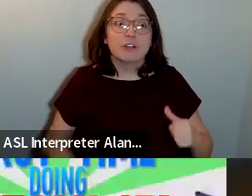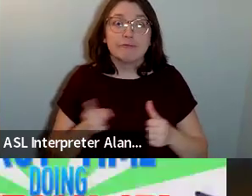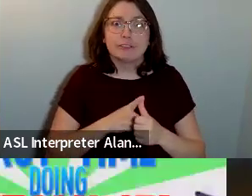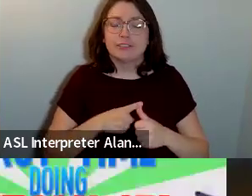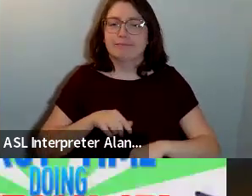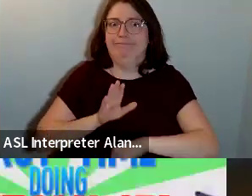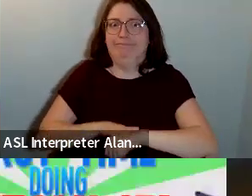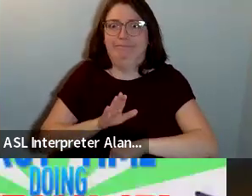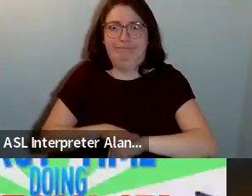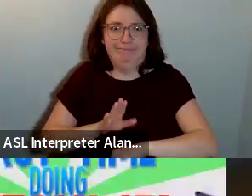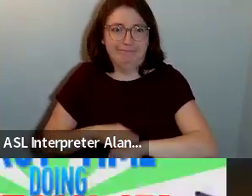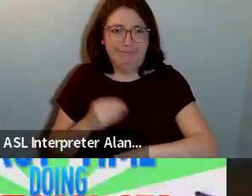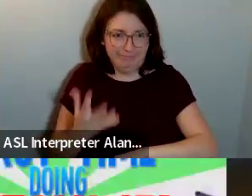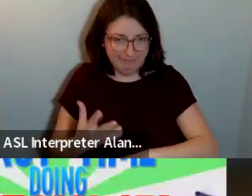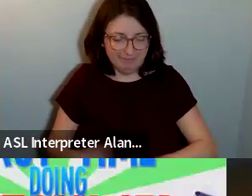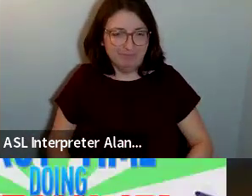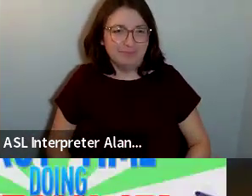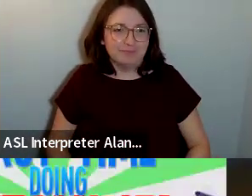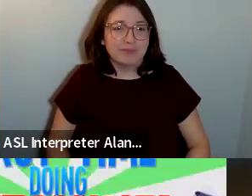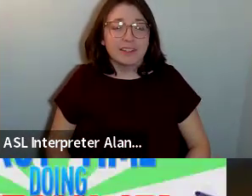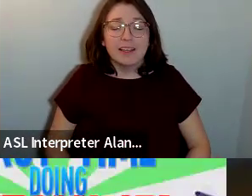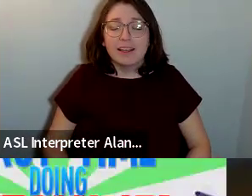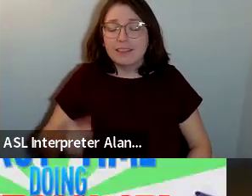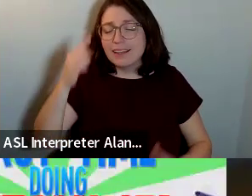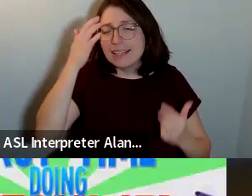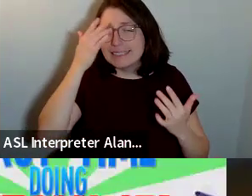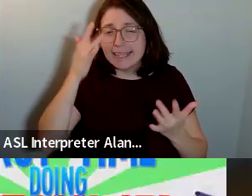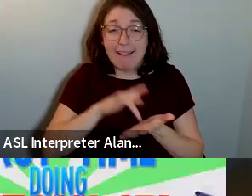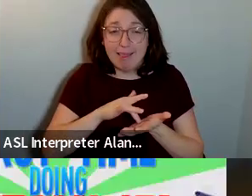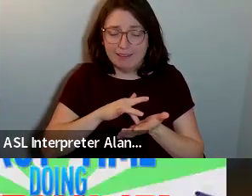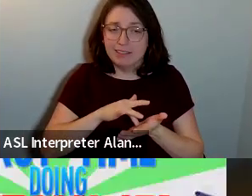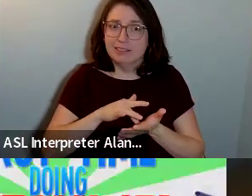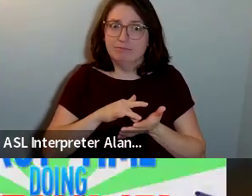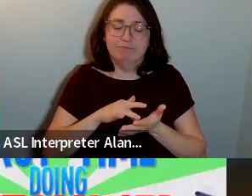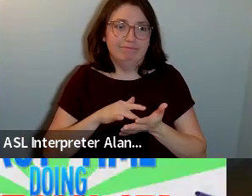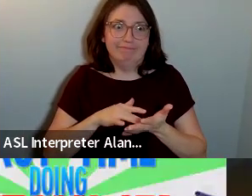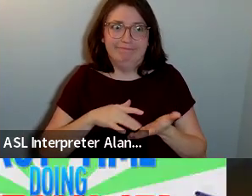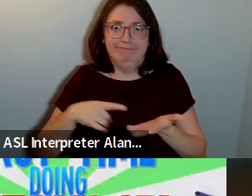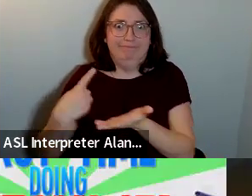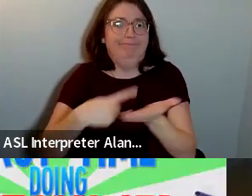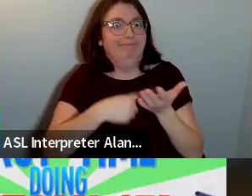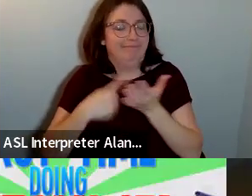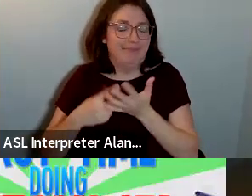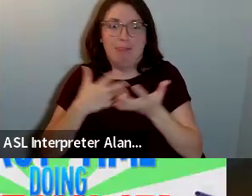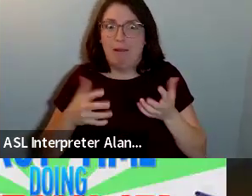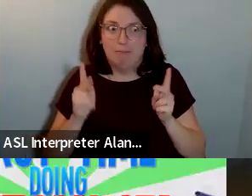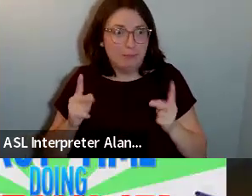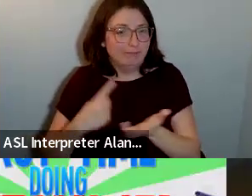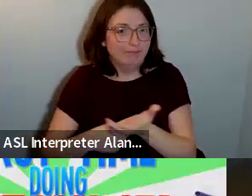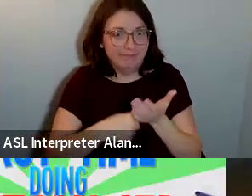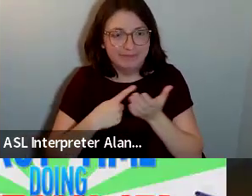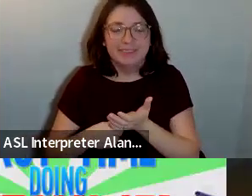disclaimer here, noting the psychedelic hype. And I know how my enthusiasm, and Rachel can testify to that, can get in my own